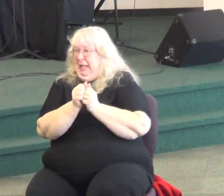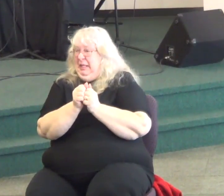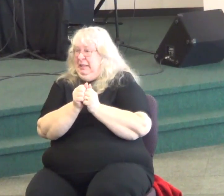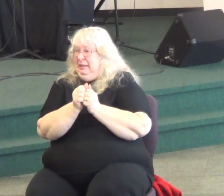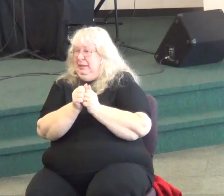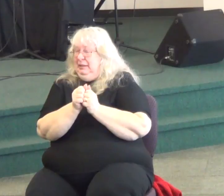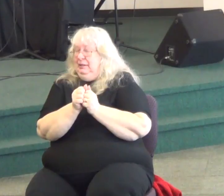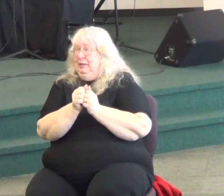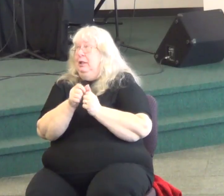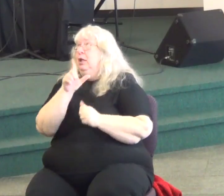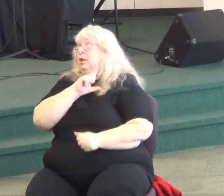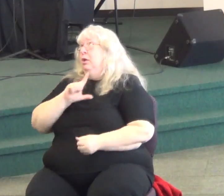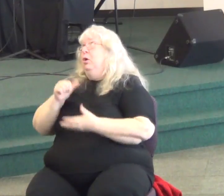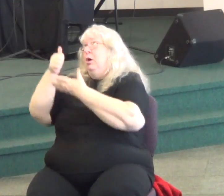Lord, help me.